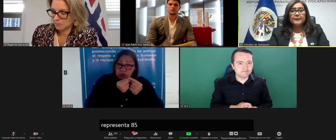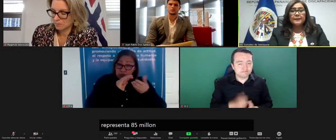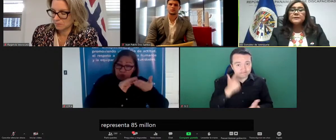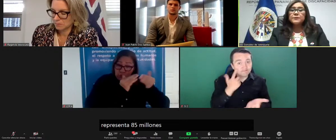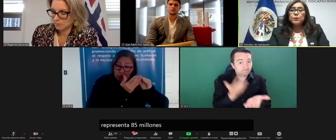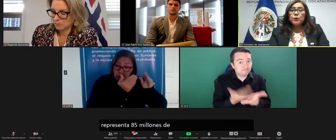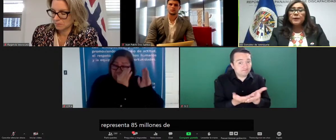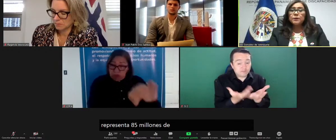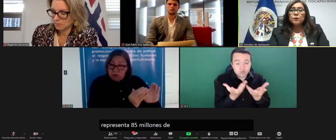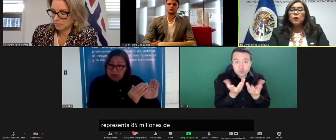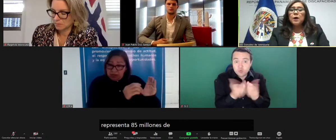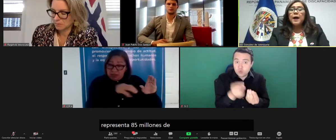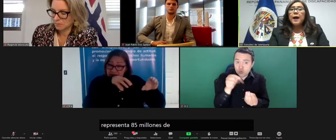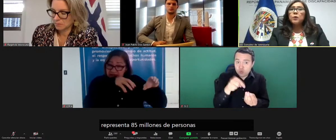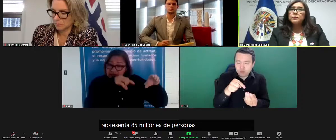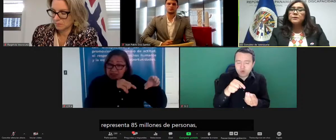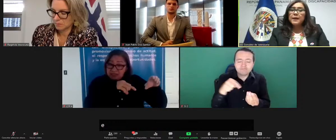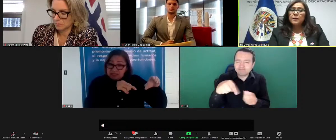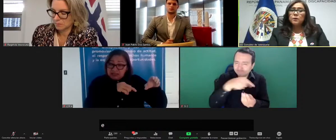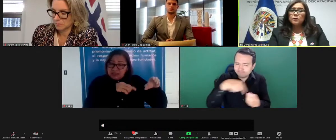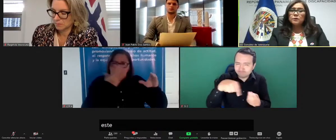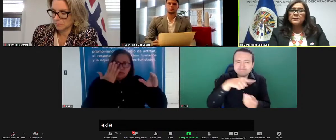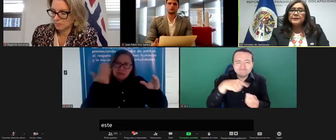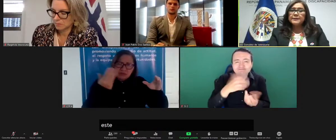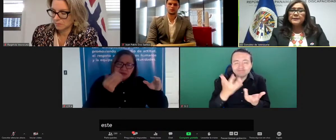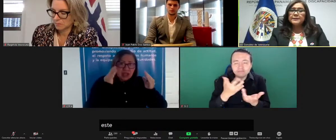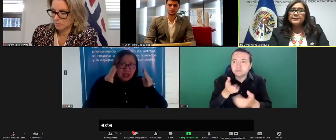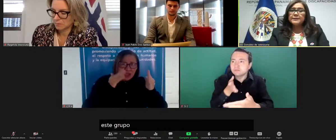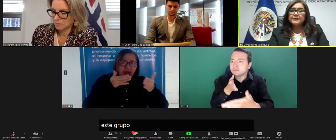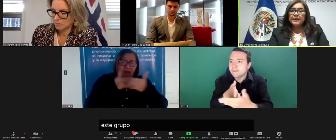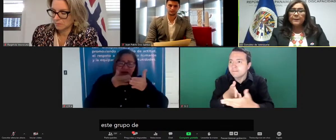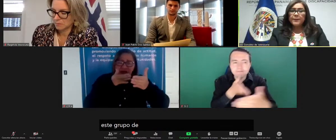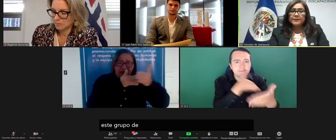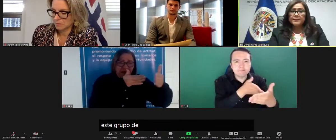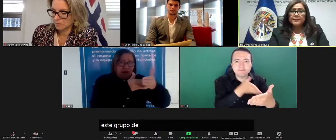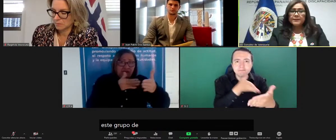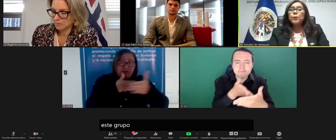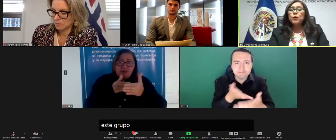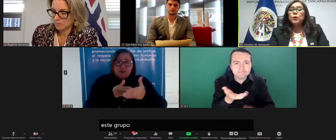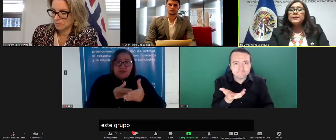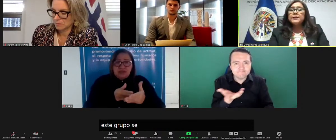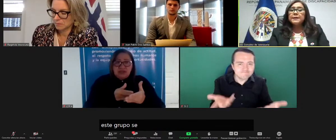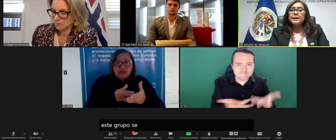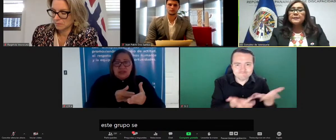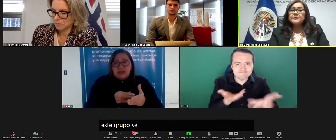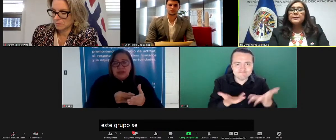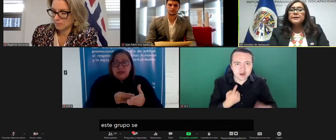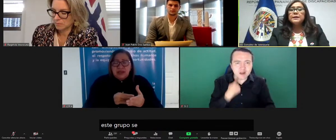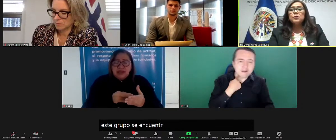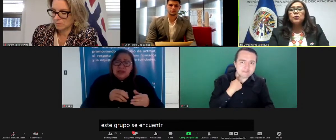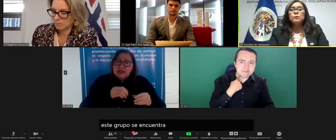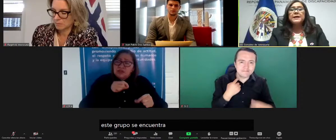this population group is exposed to obstacles